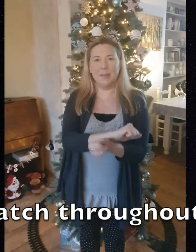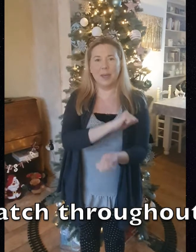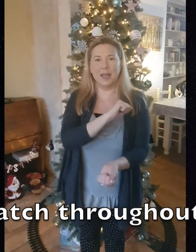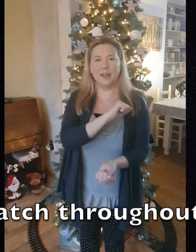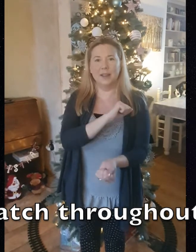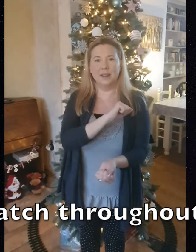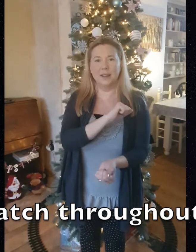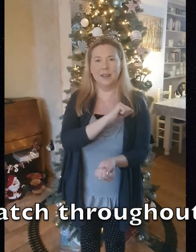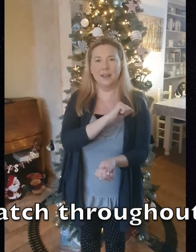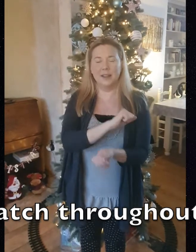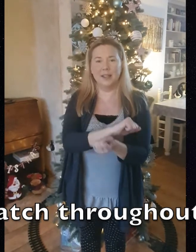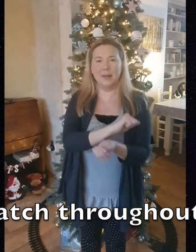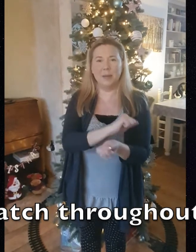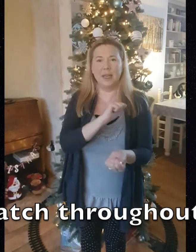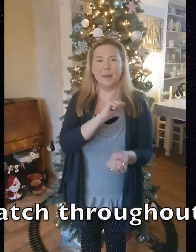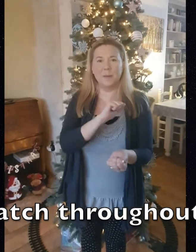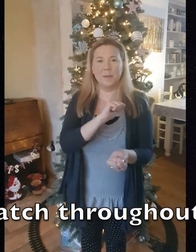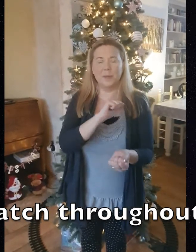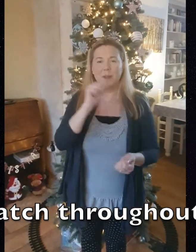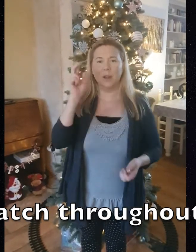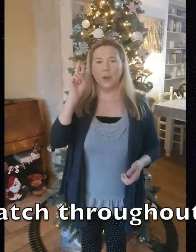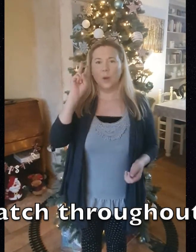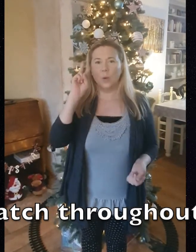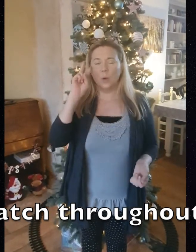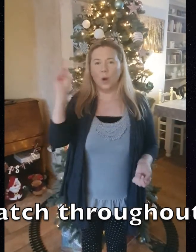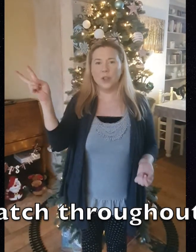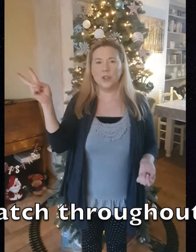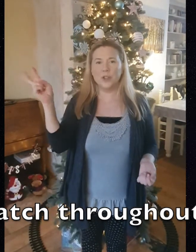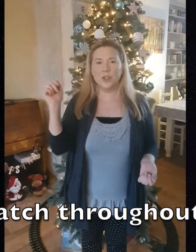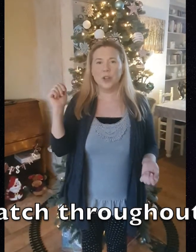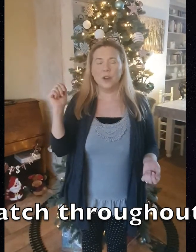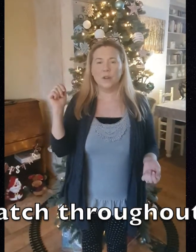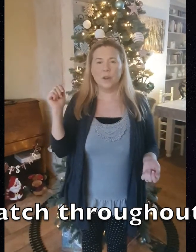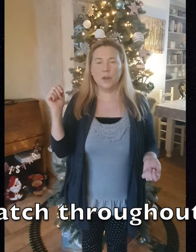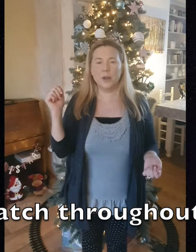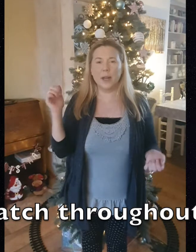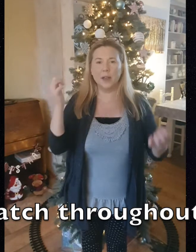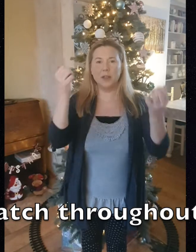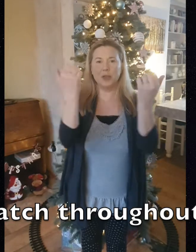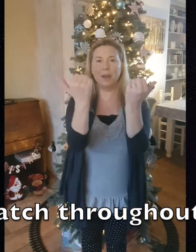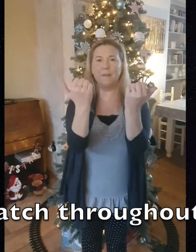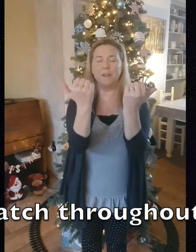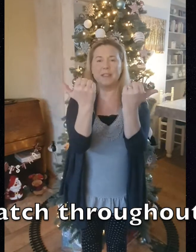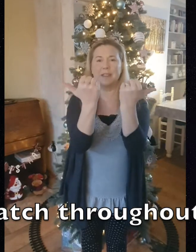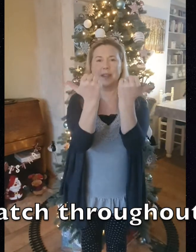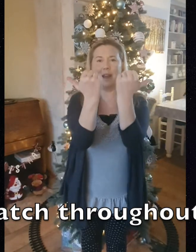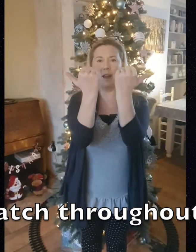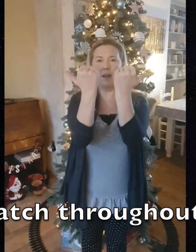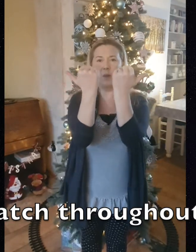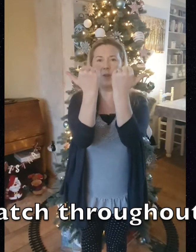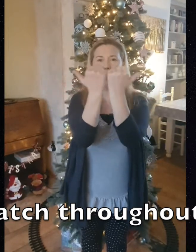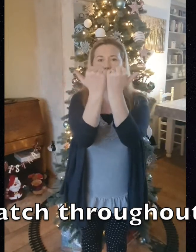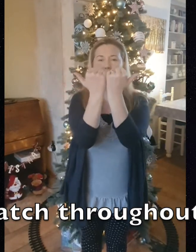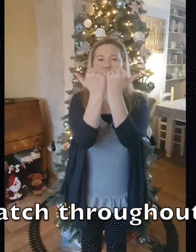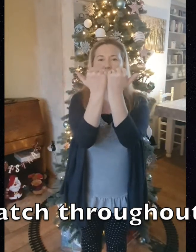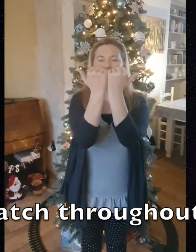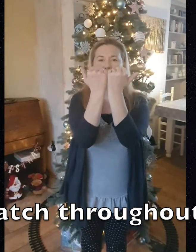Keeping, keeping. Watch. For throughout, you make fists again with your thumbs pointing